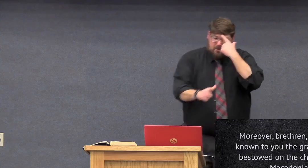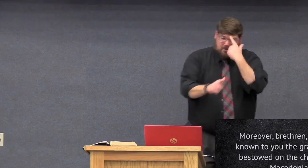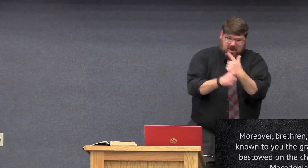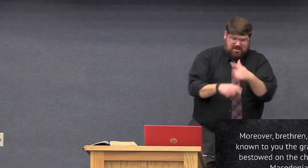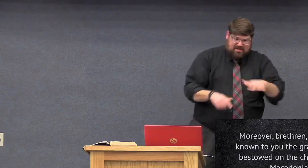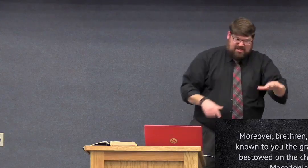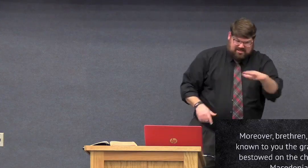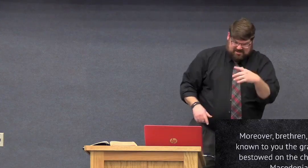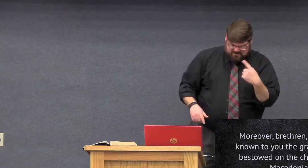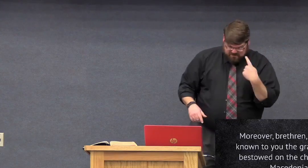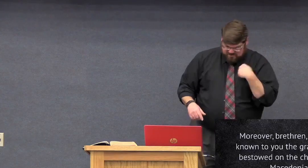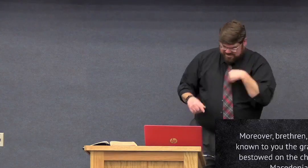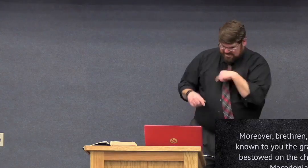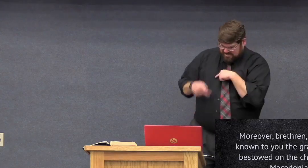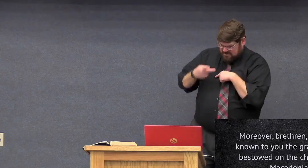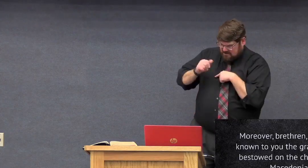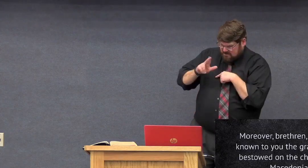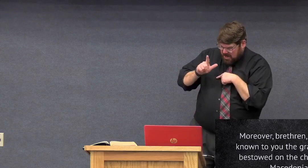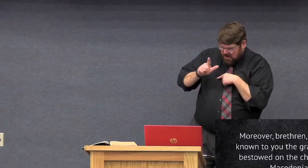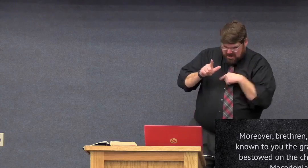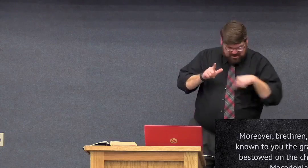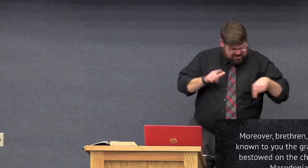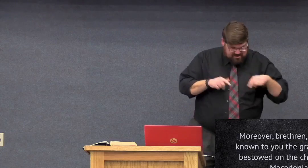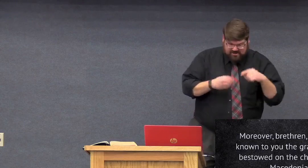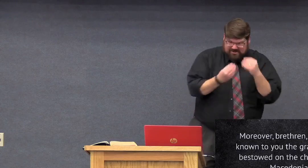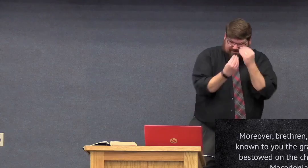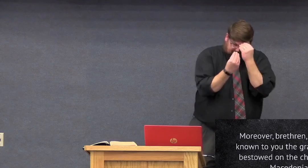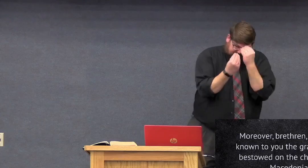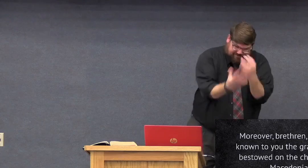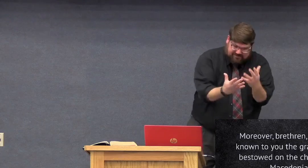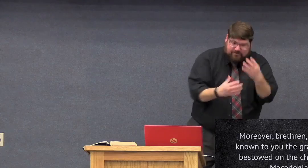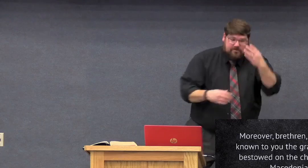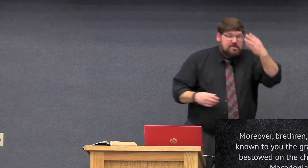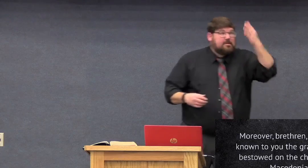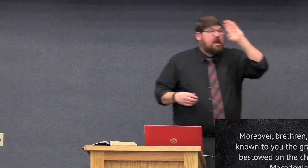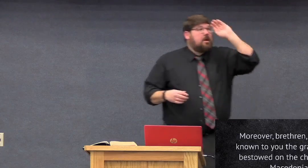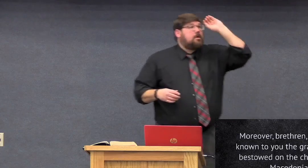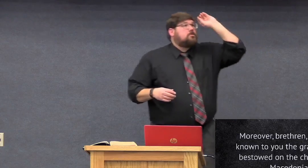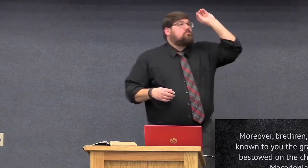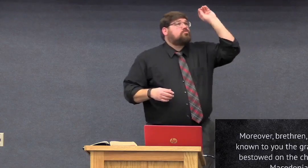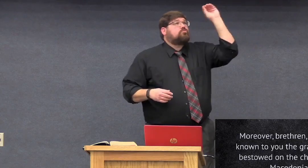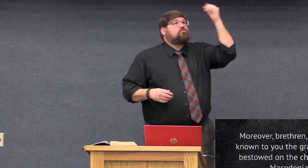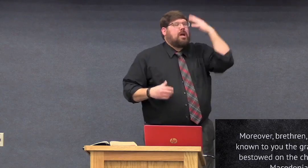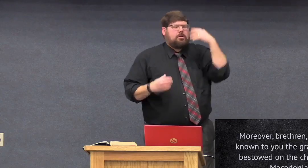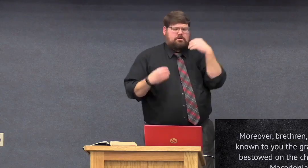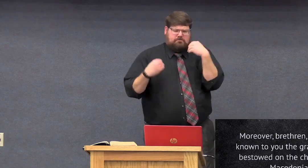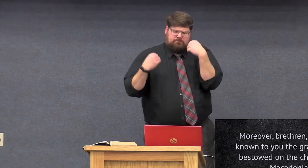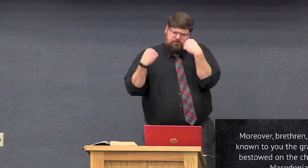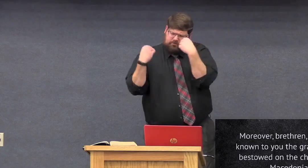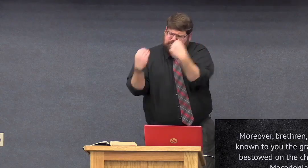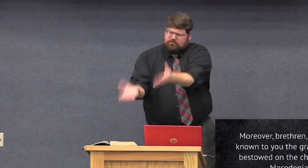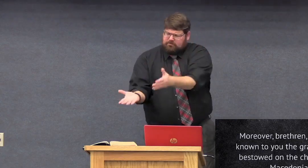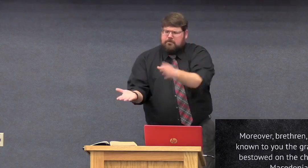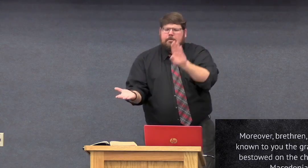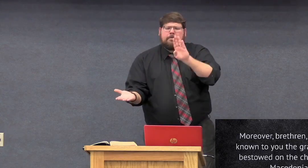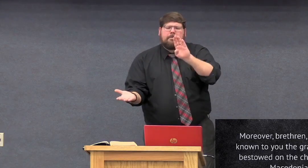Paul said, moreover, brethren, we make known to you the grace of God